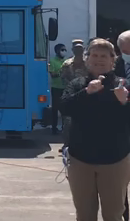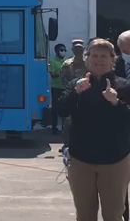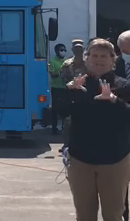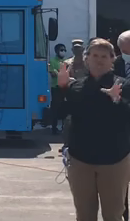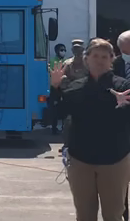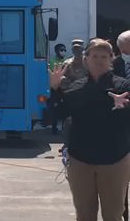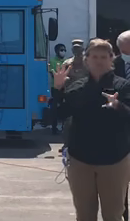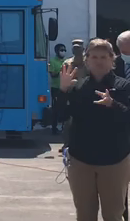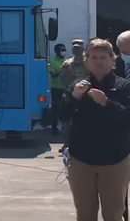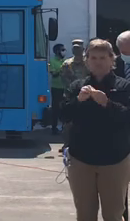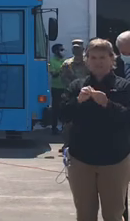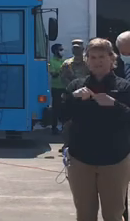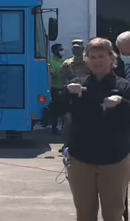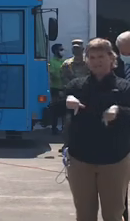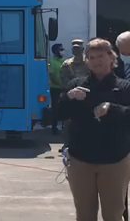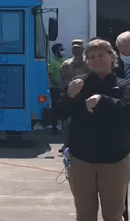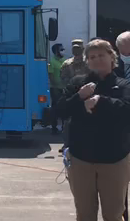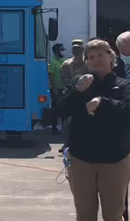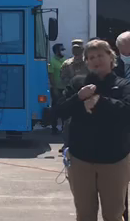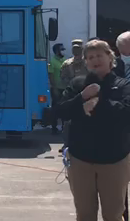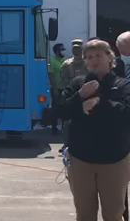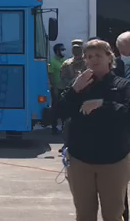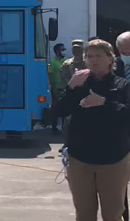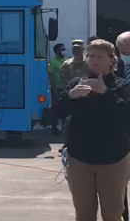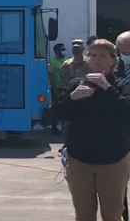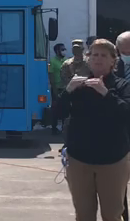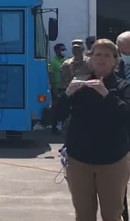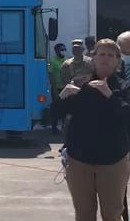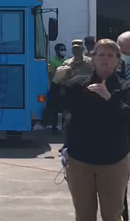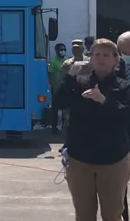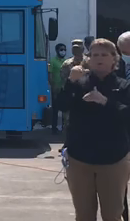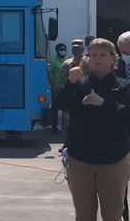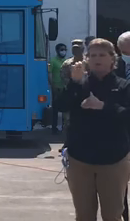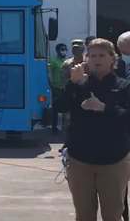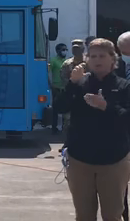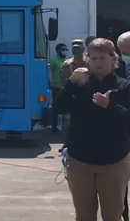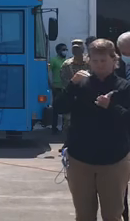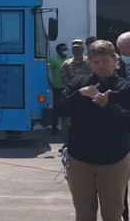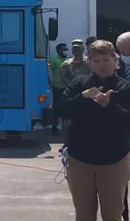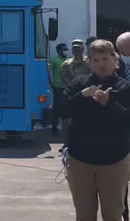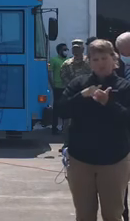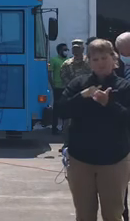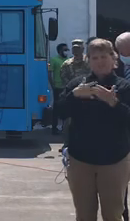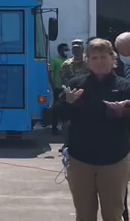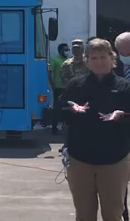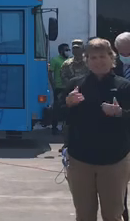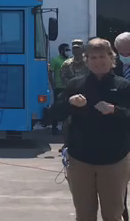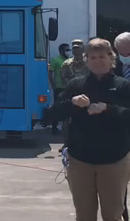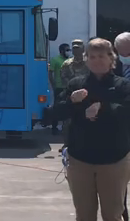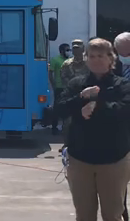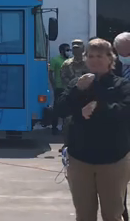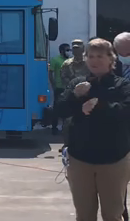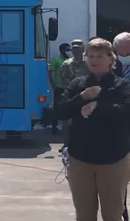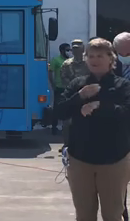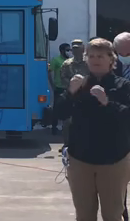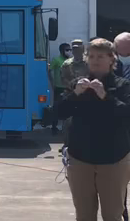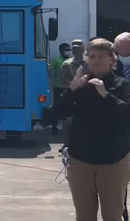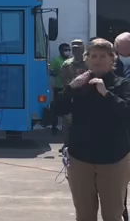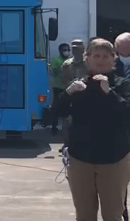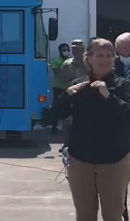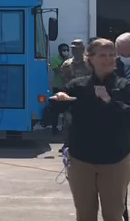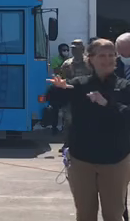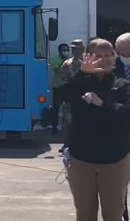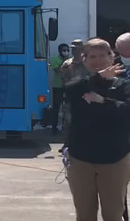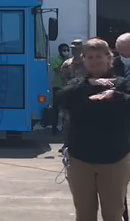over 100,000 tests administered, which is by far the most for any county in the state.